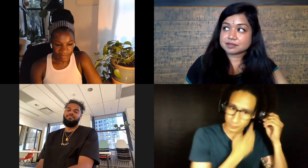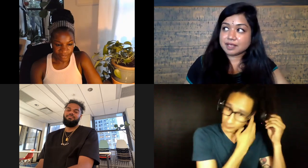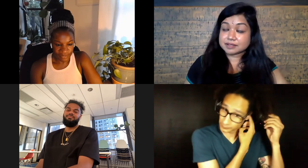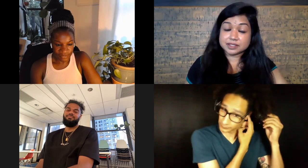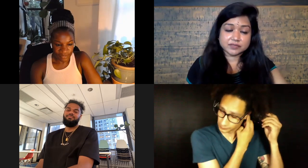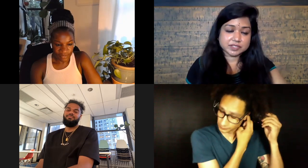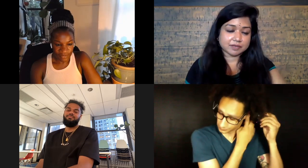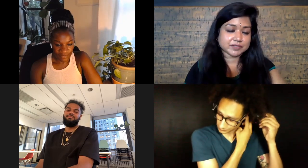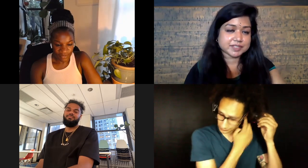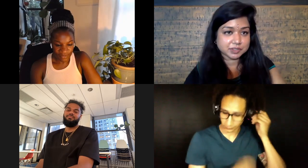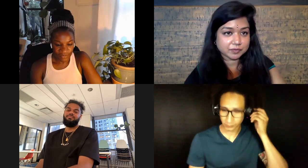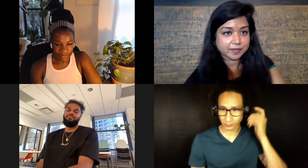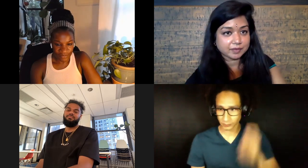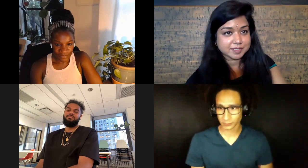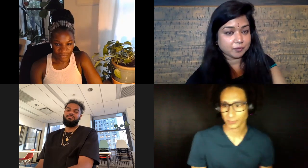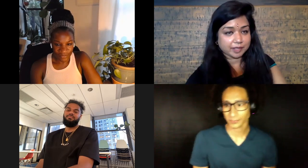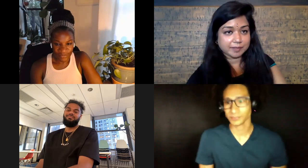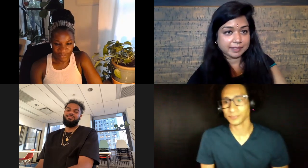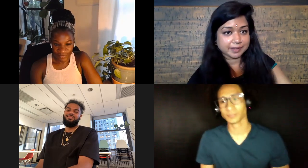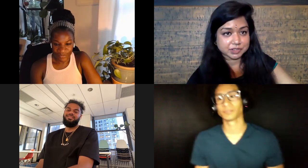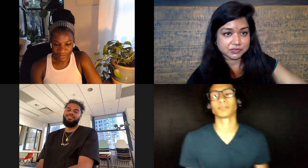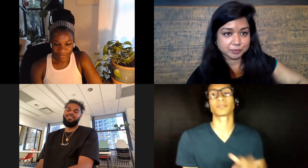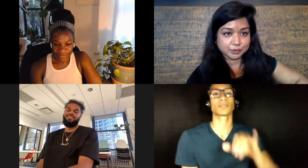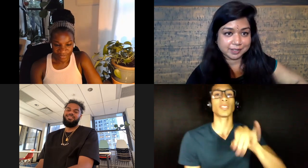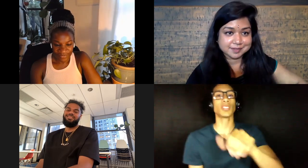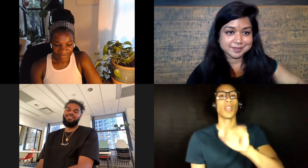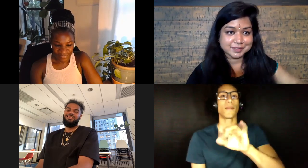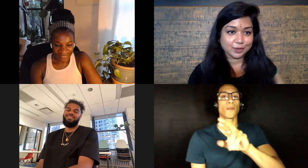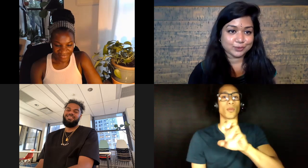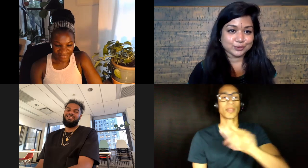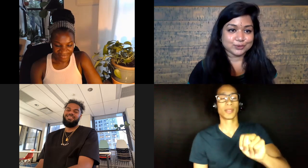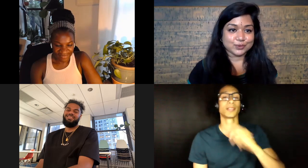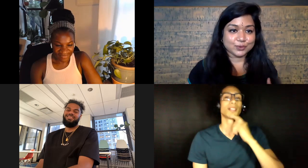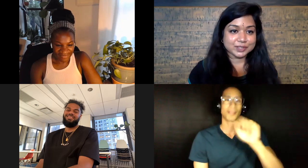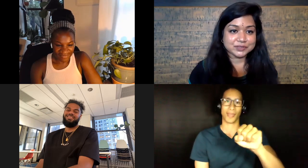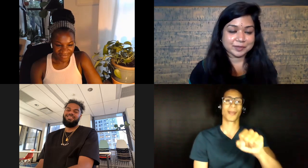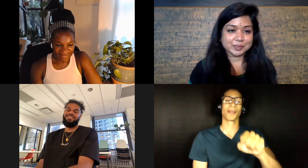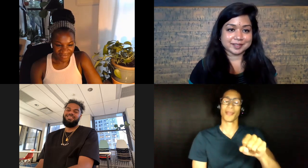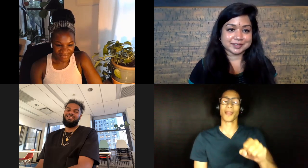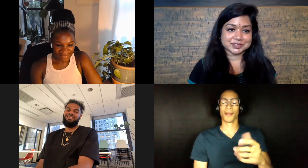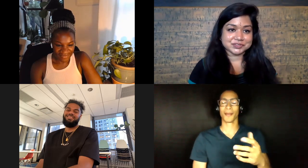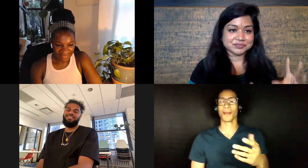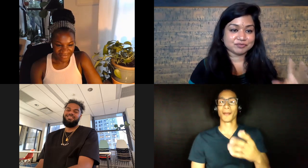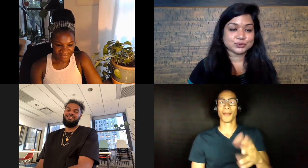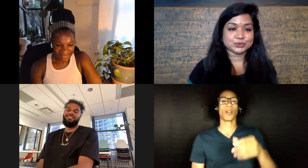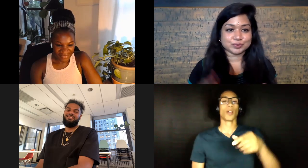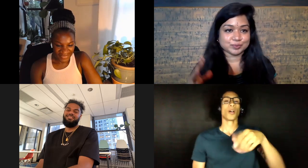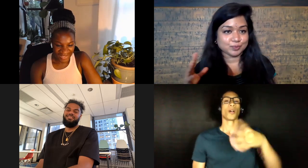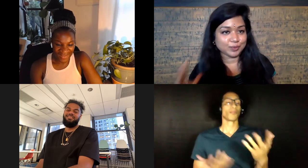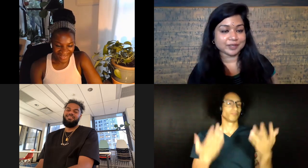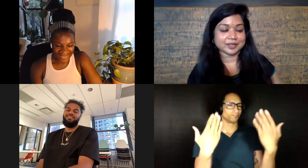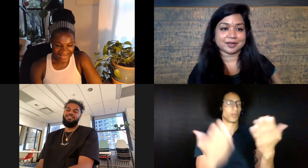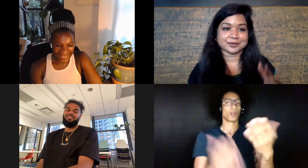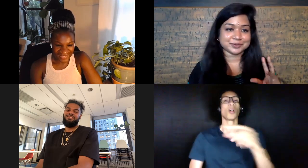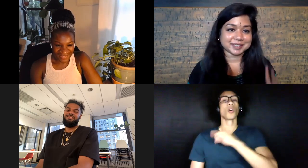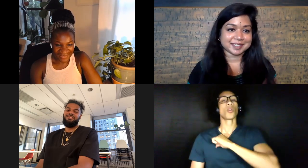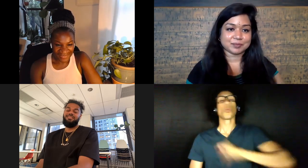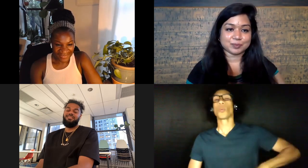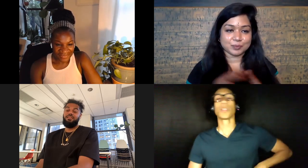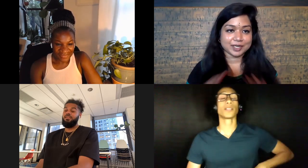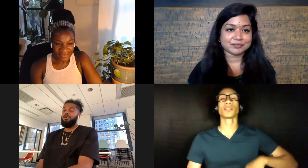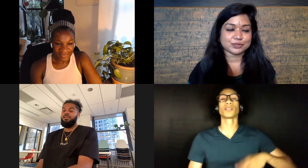they allowed me to travel, when they allowed me to have my visas, and I got to go to places like DR and Jamaica and Puerto Rico, and was